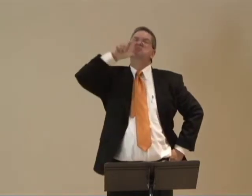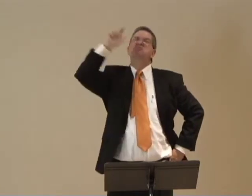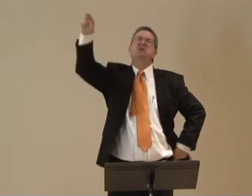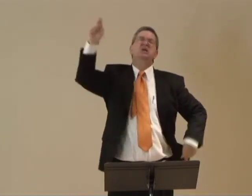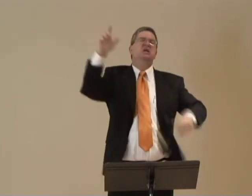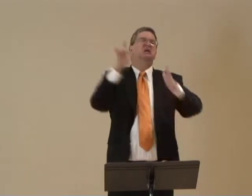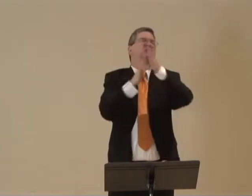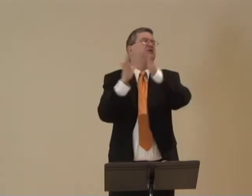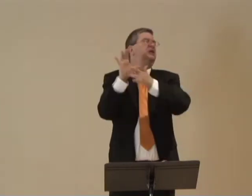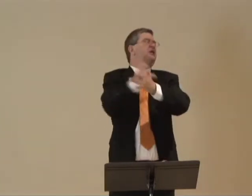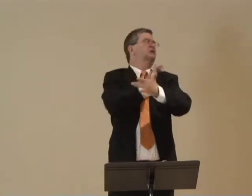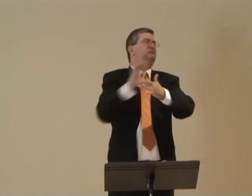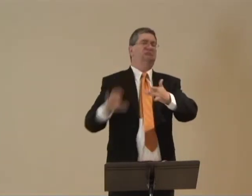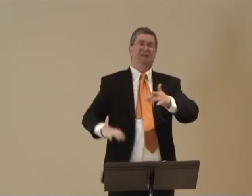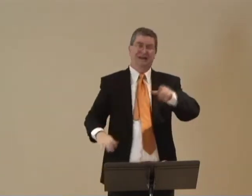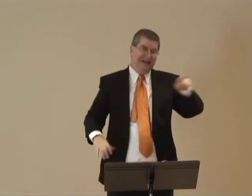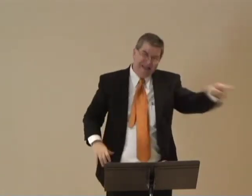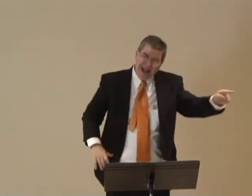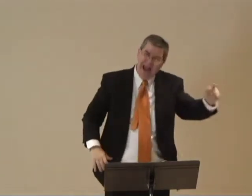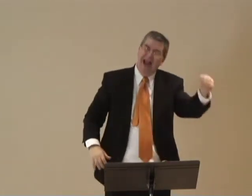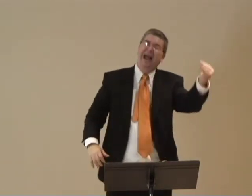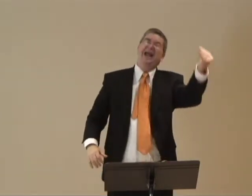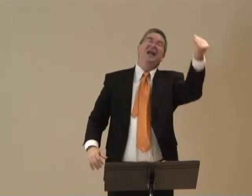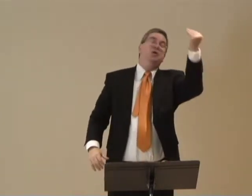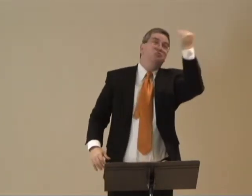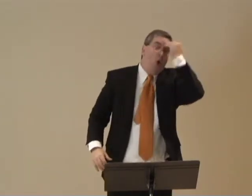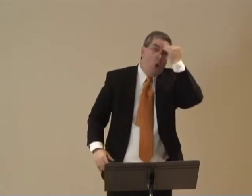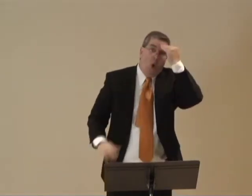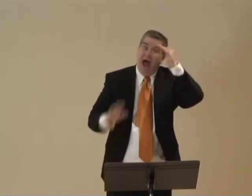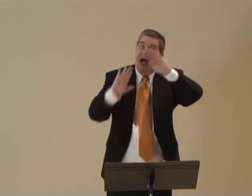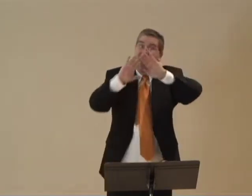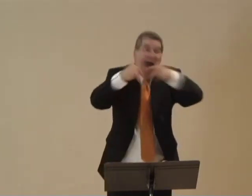out there that just ignore him and don't believe in Jesus Christ.